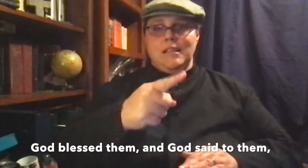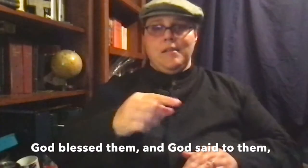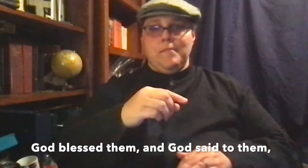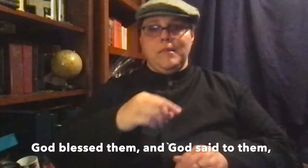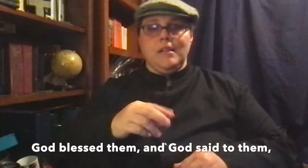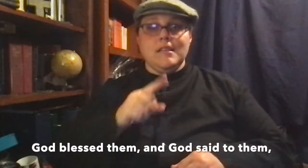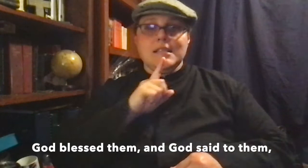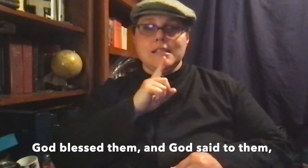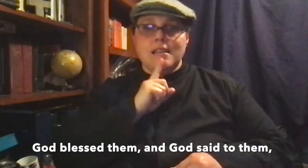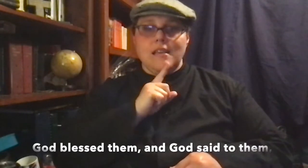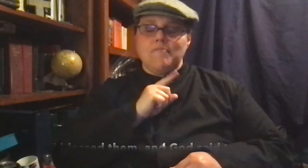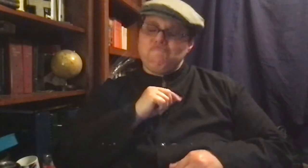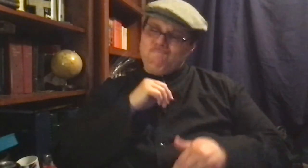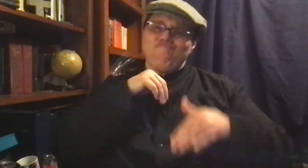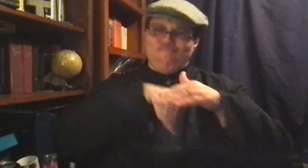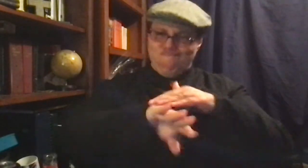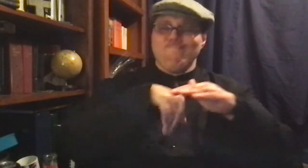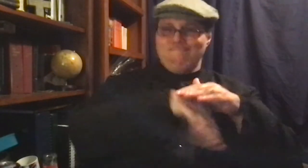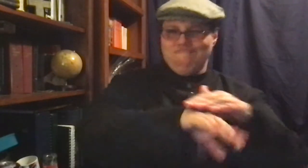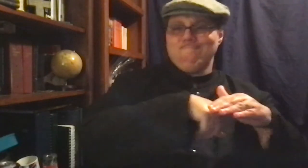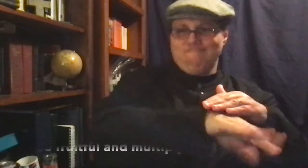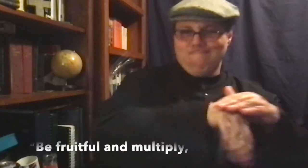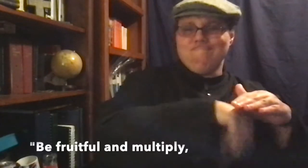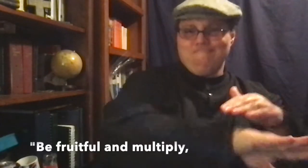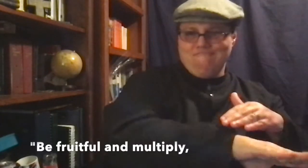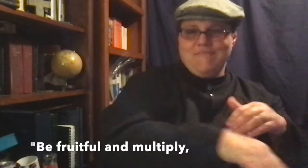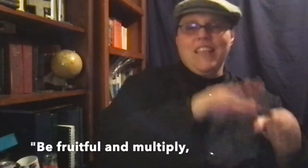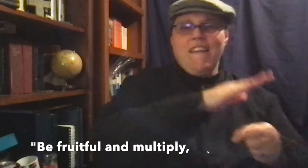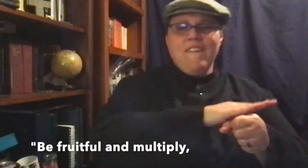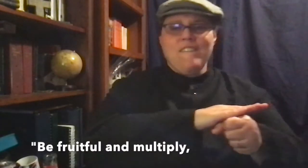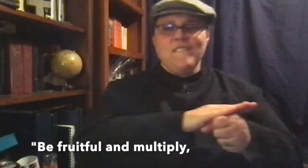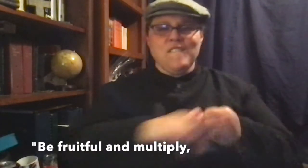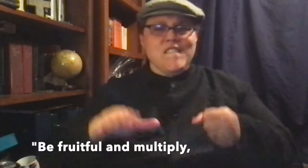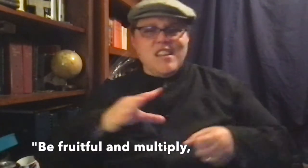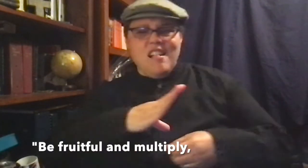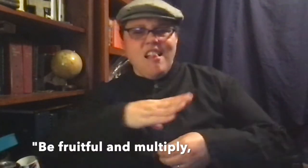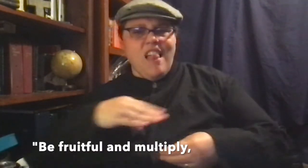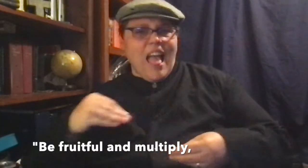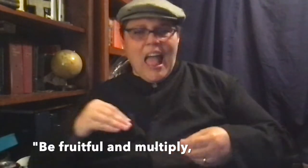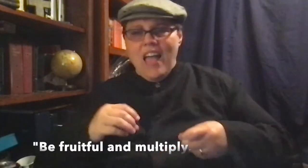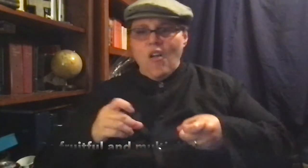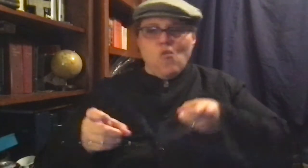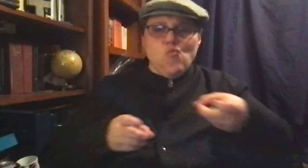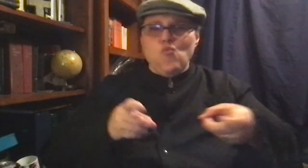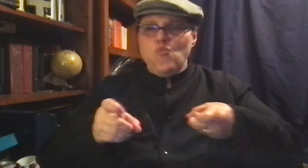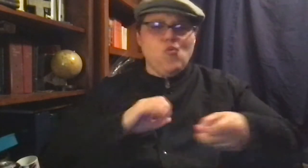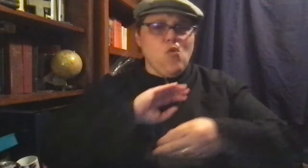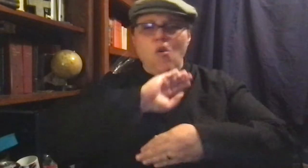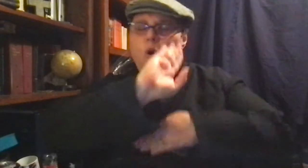God blessed them, and God said to them, be fruitful and multiply, and fill the earth and subdue